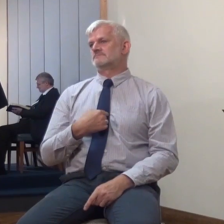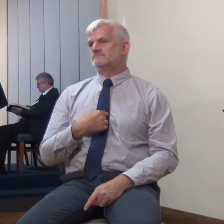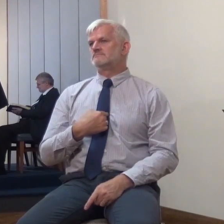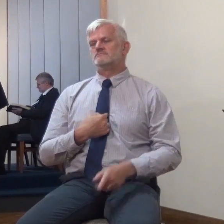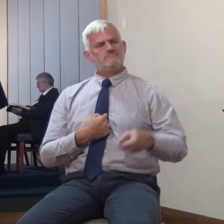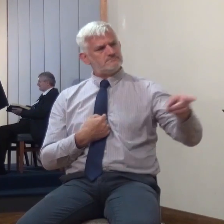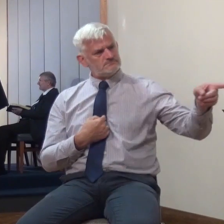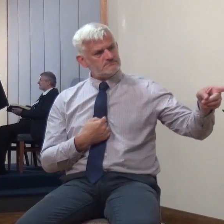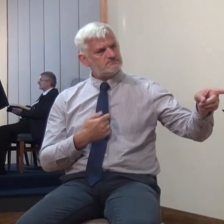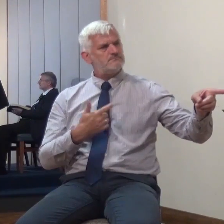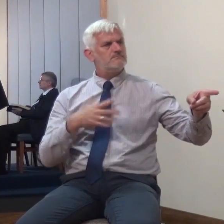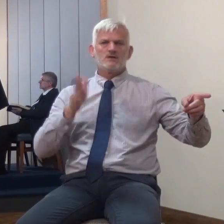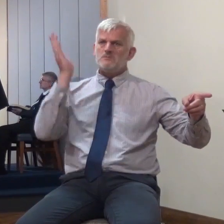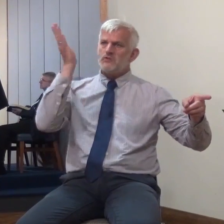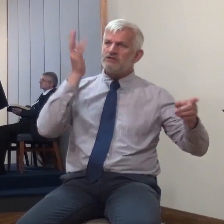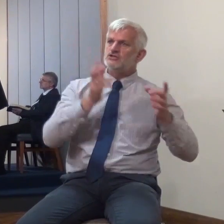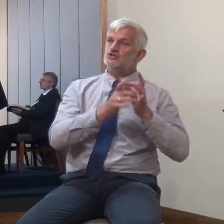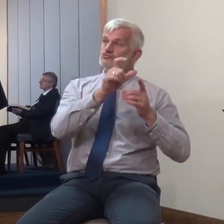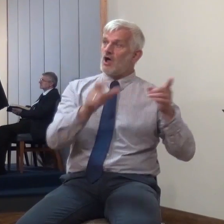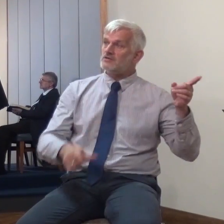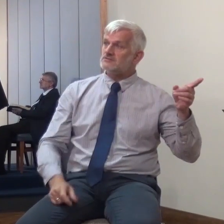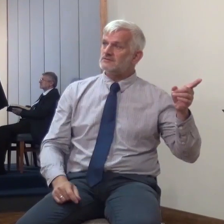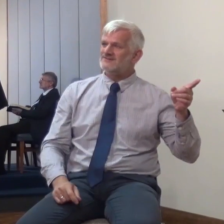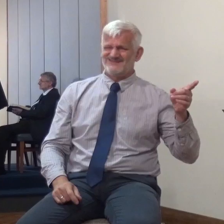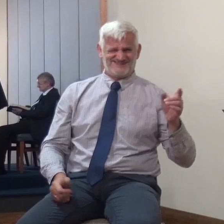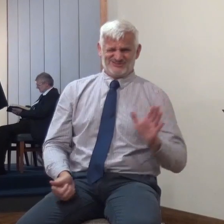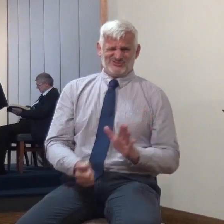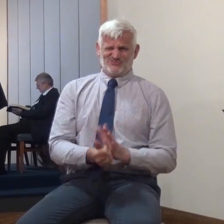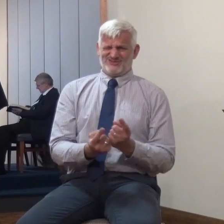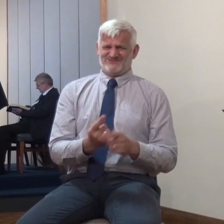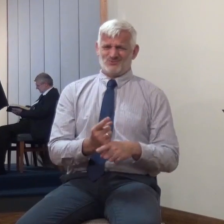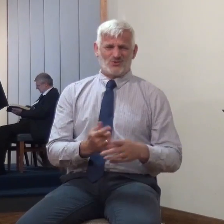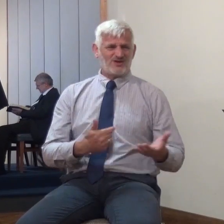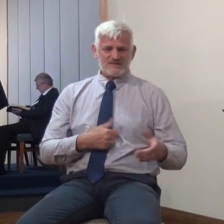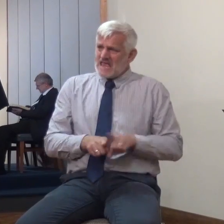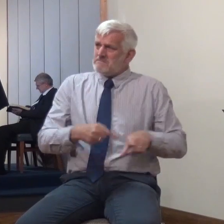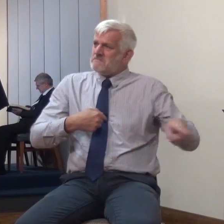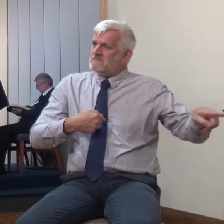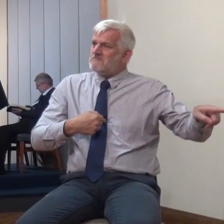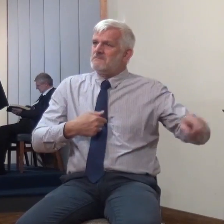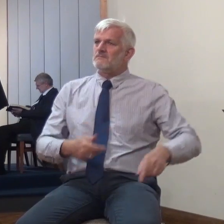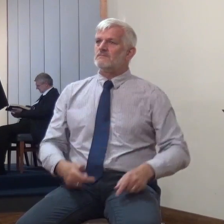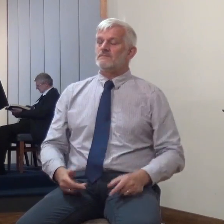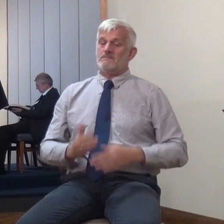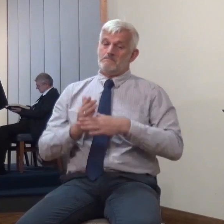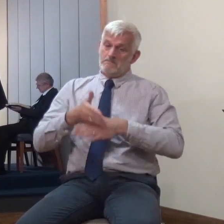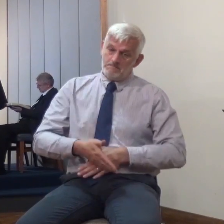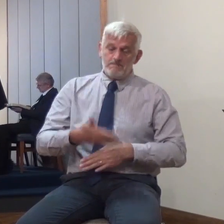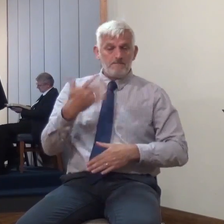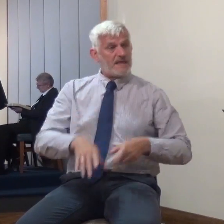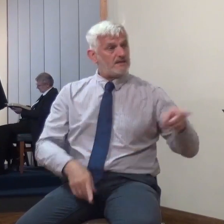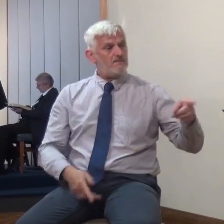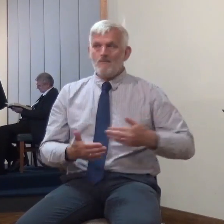they ministers of Christ? I speak as a fool. I am more in labors, more